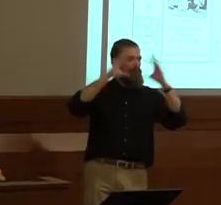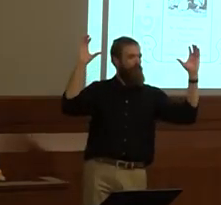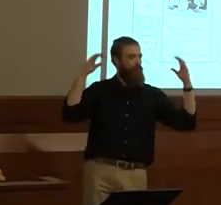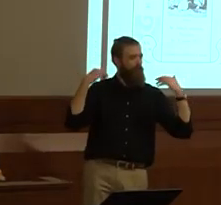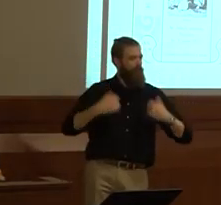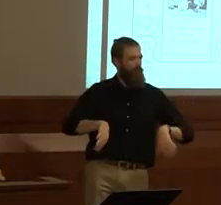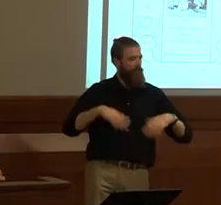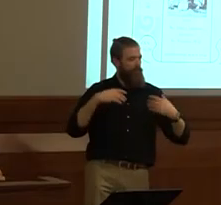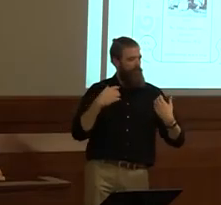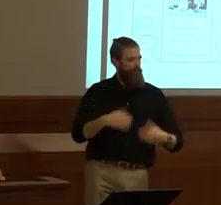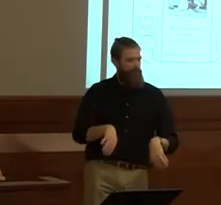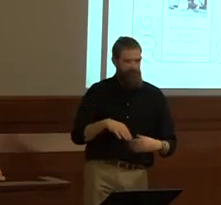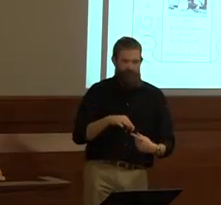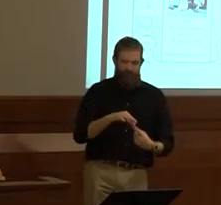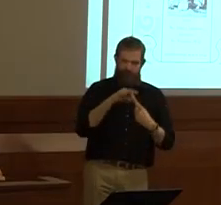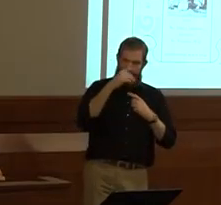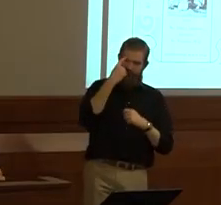deaf people could bring to us.